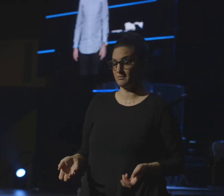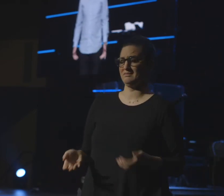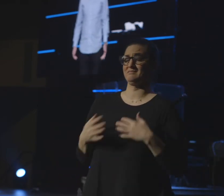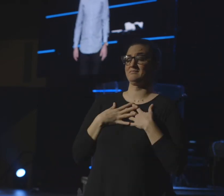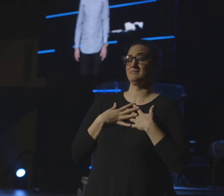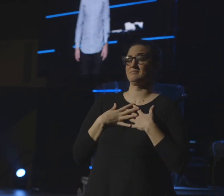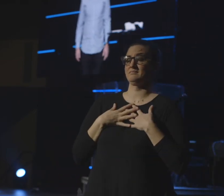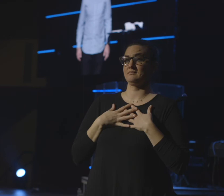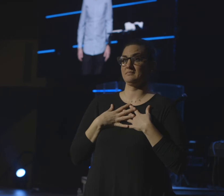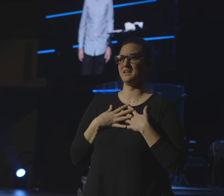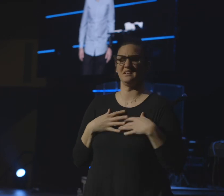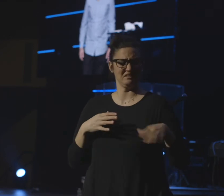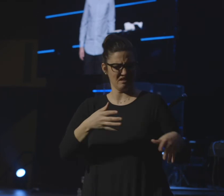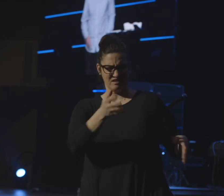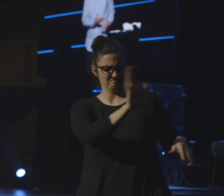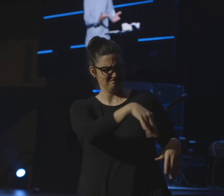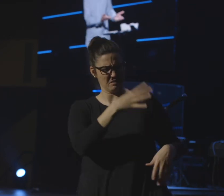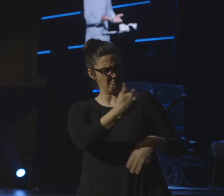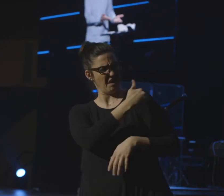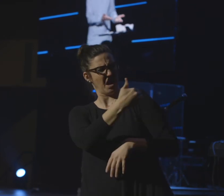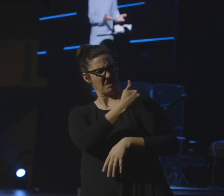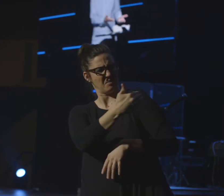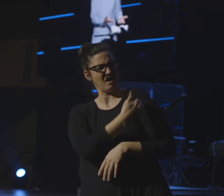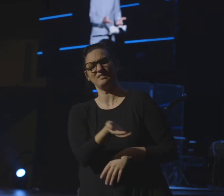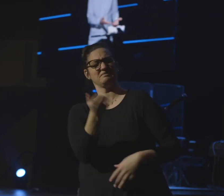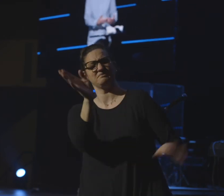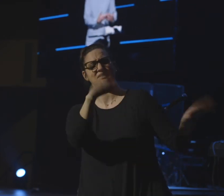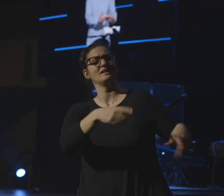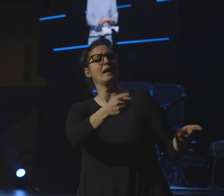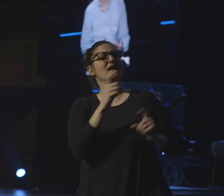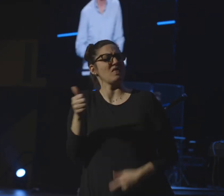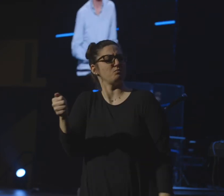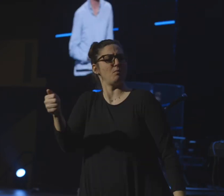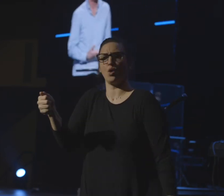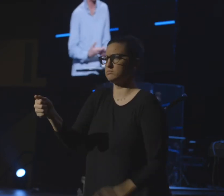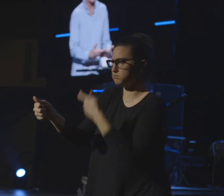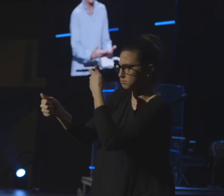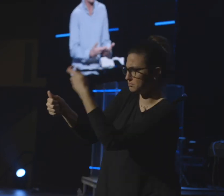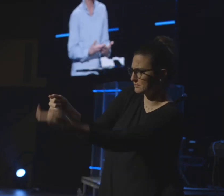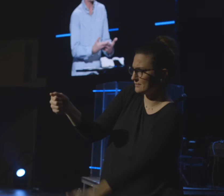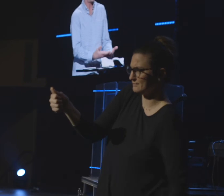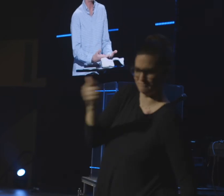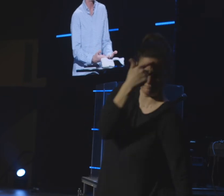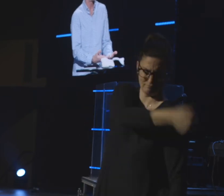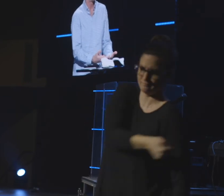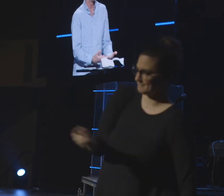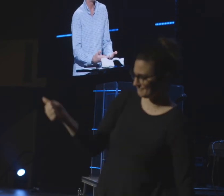Right. Give me the remote. You know? I mean, that's Abraham. Even Hagar, although we have a heart for